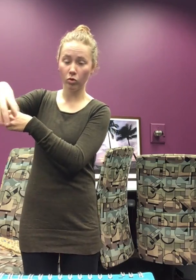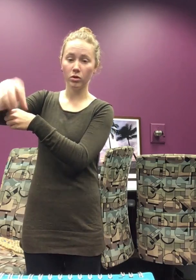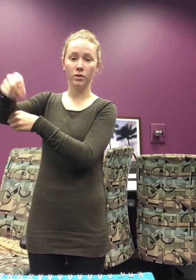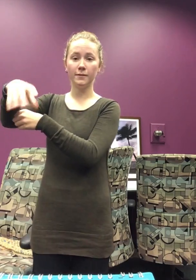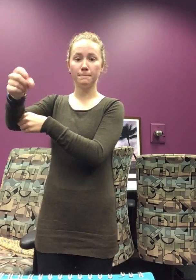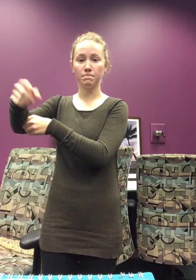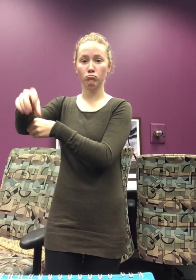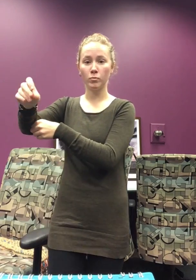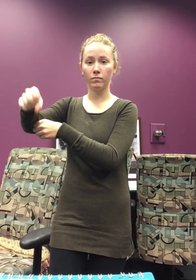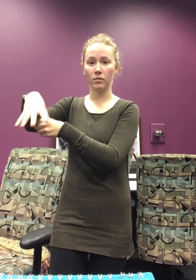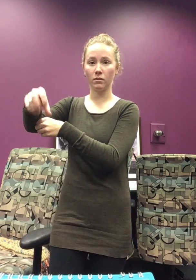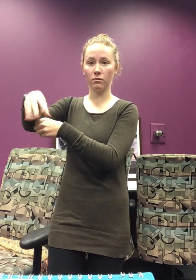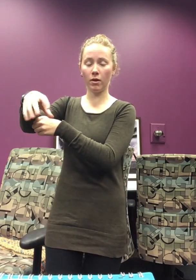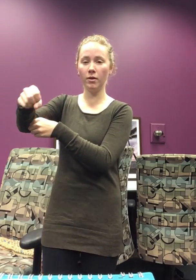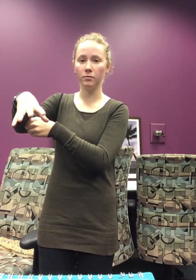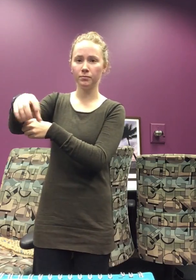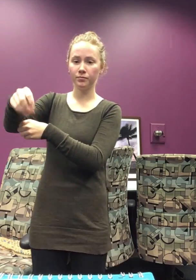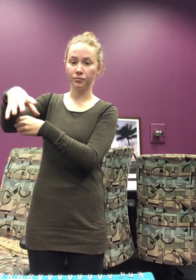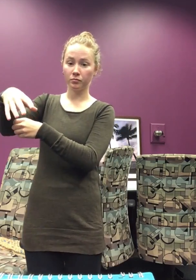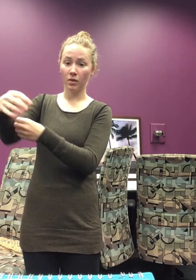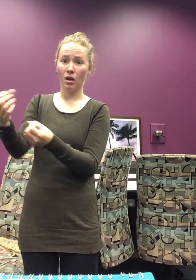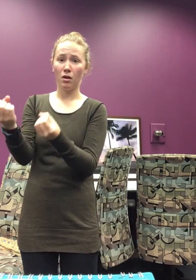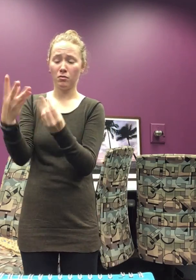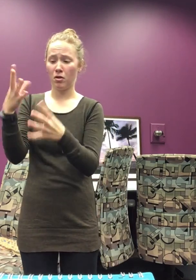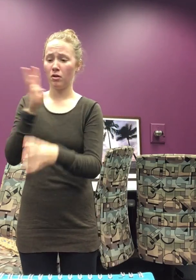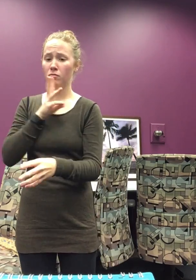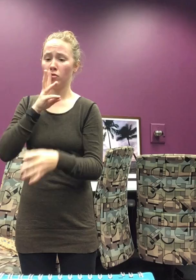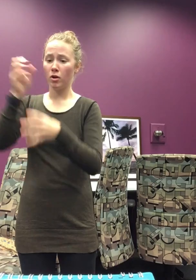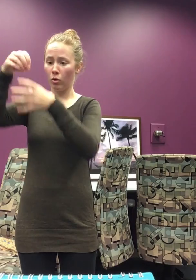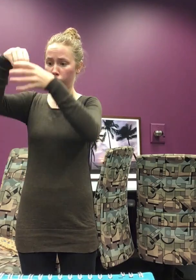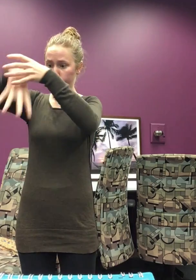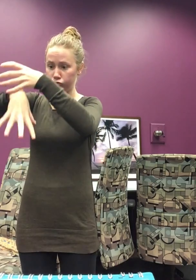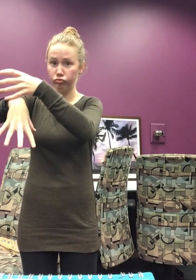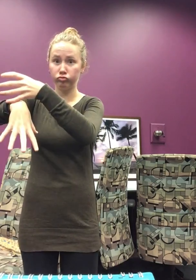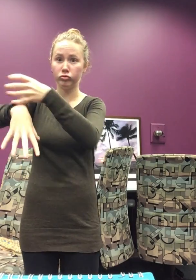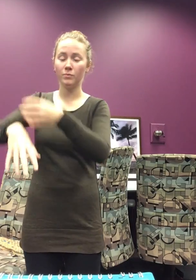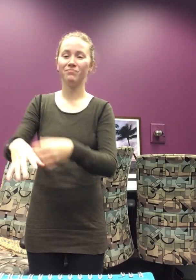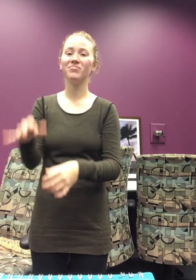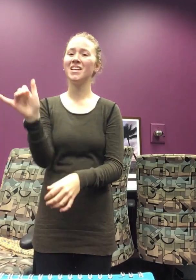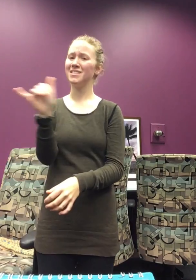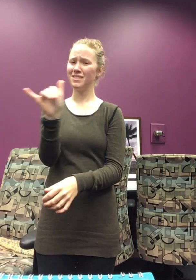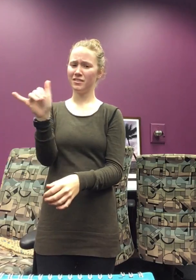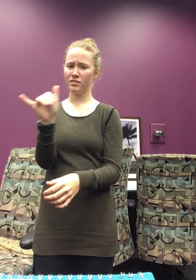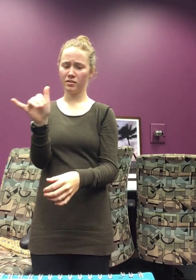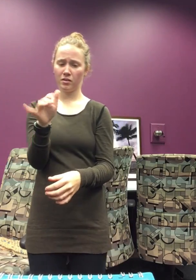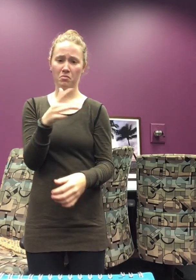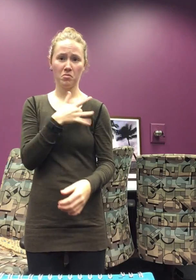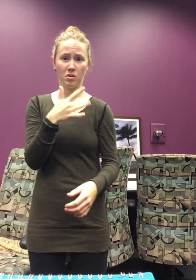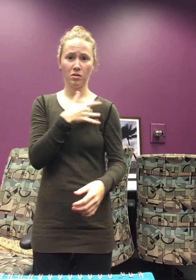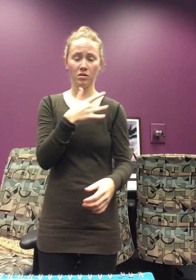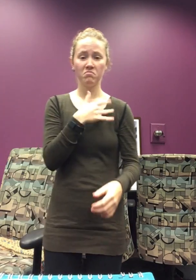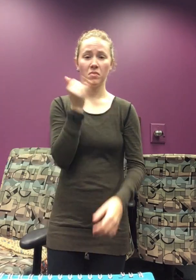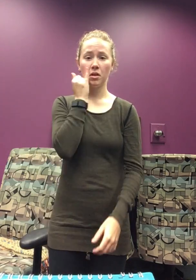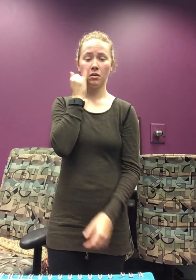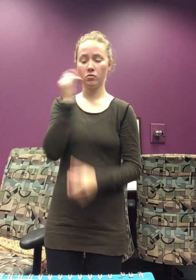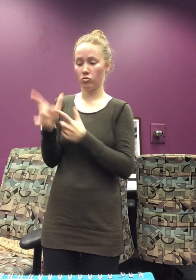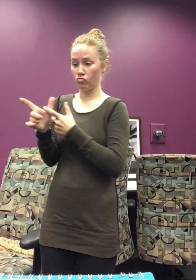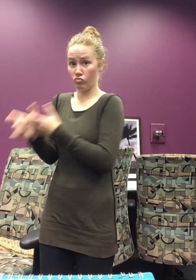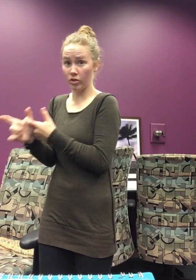then there's a lot of blood going through the faucet. The same thing goes with the heart. When you were running, when we did our investigation,